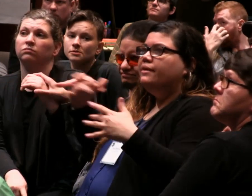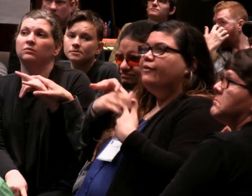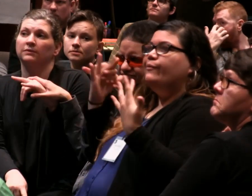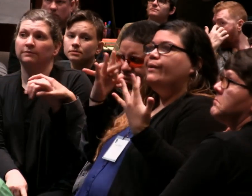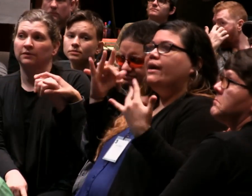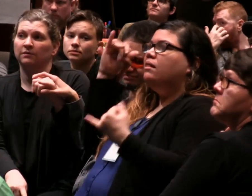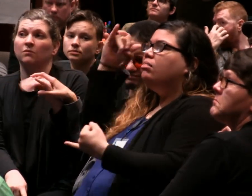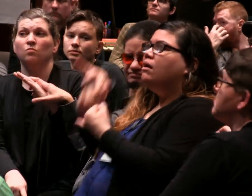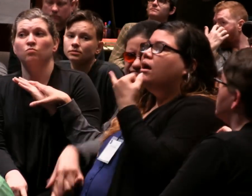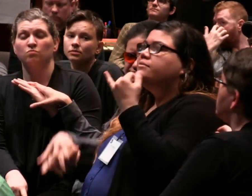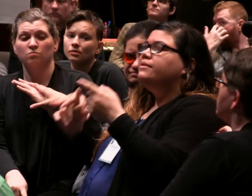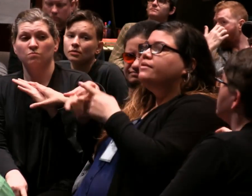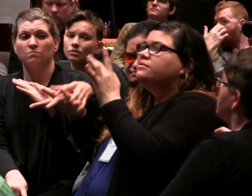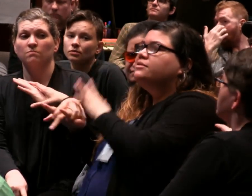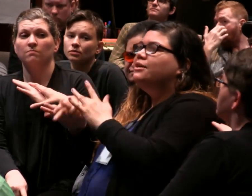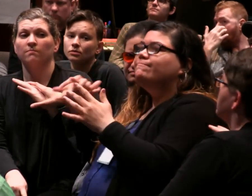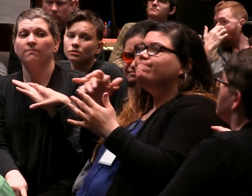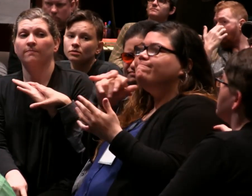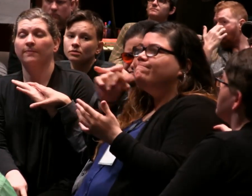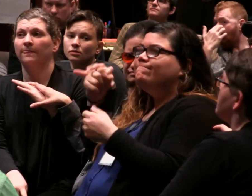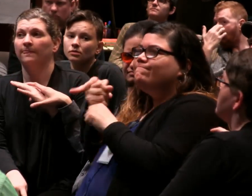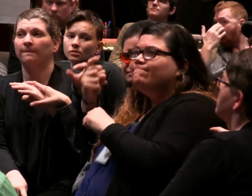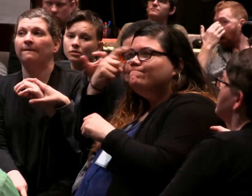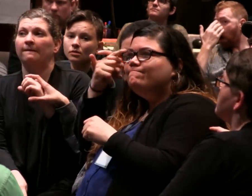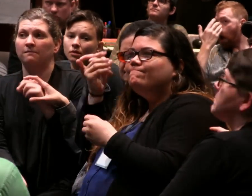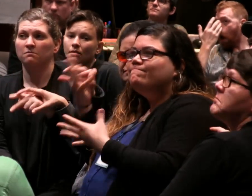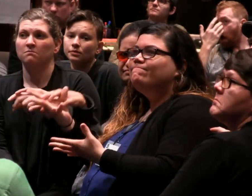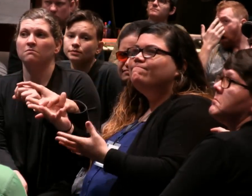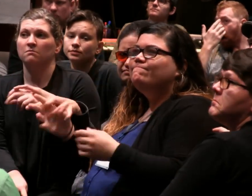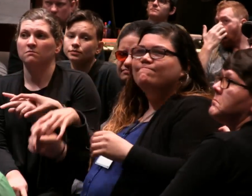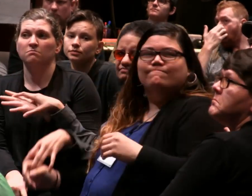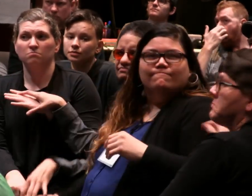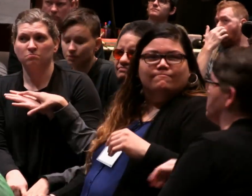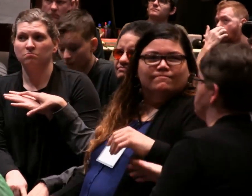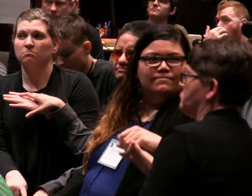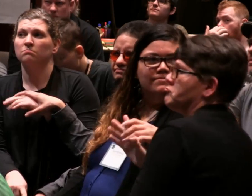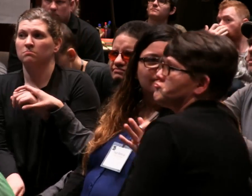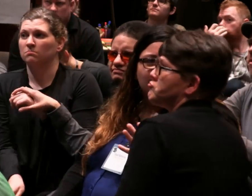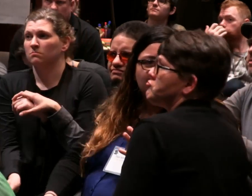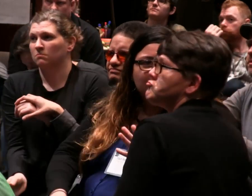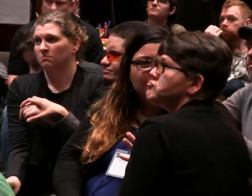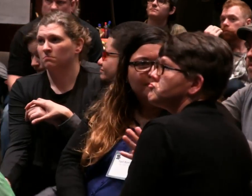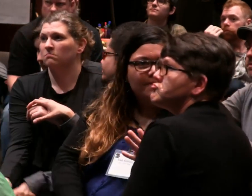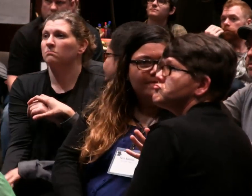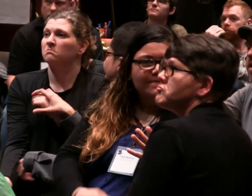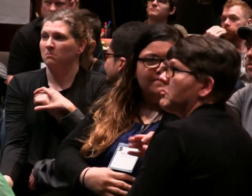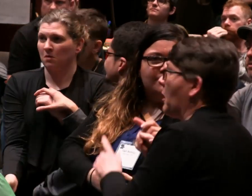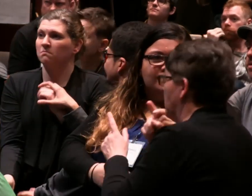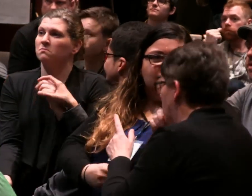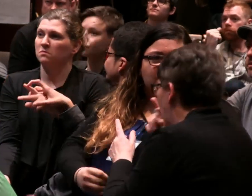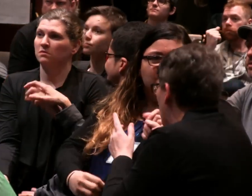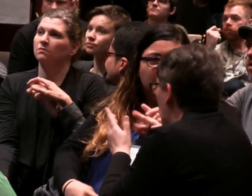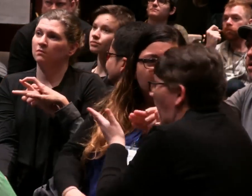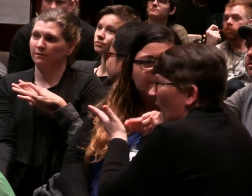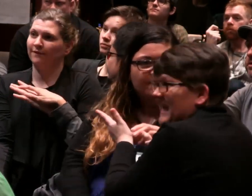after? No, I'd like to do it at the same time, if possible, when they are bringing it up to the altar.